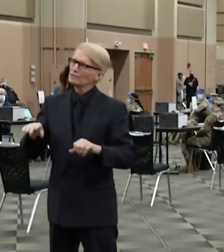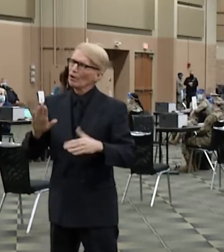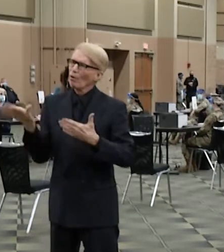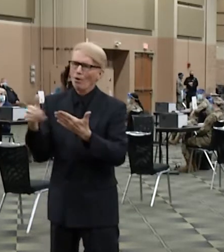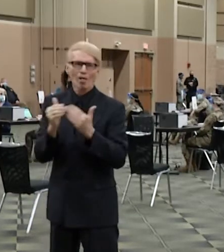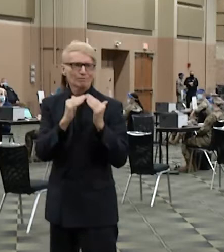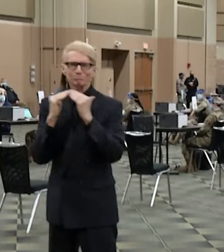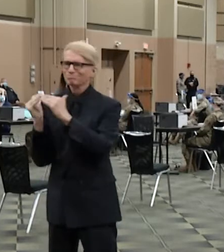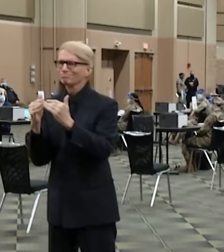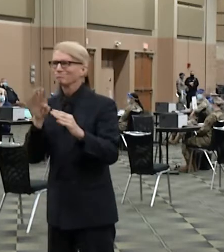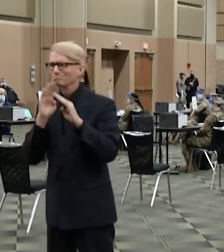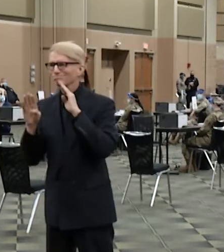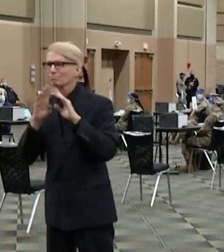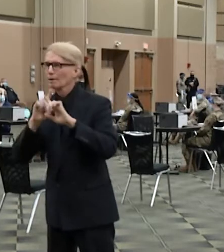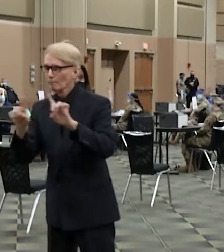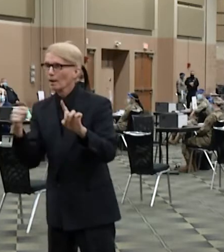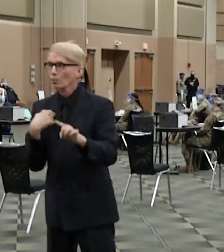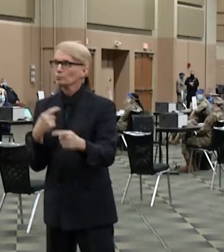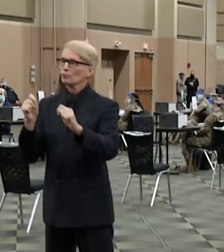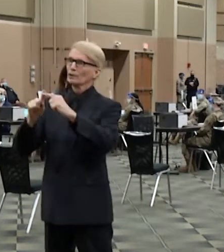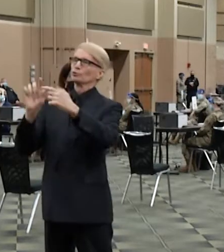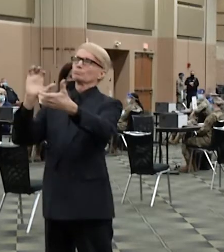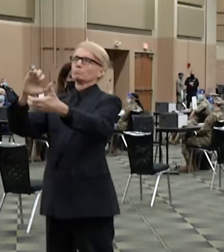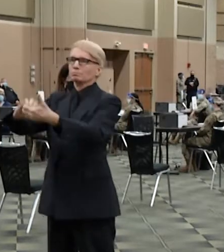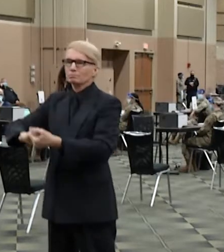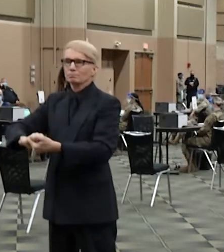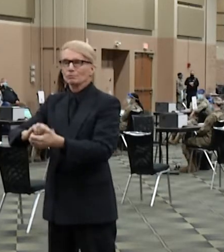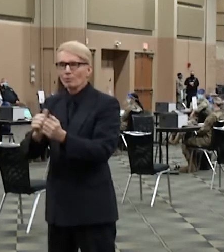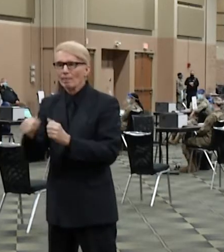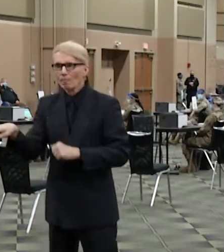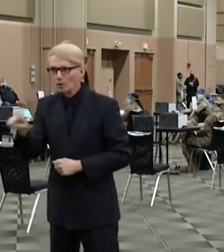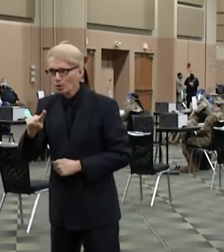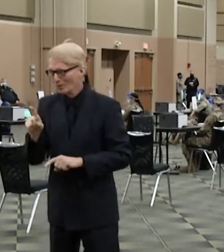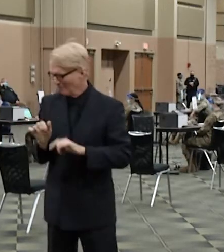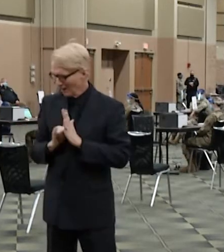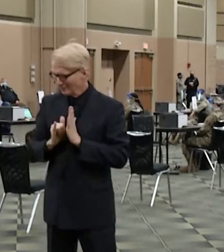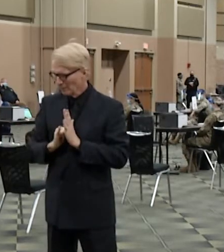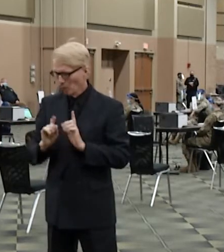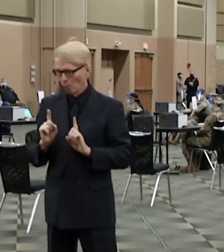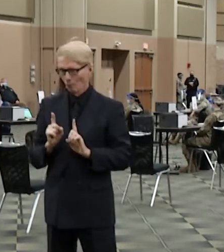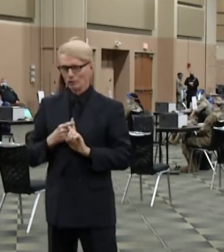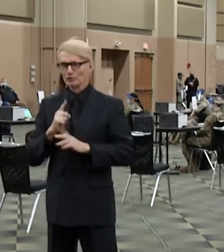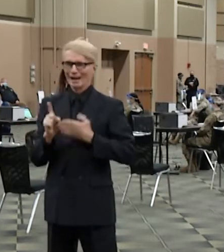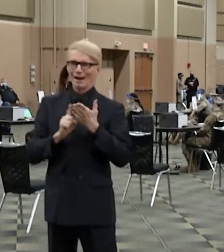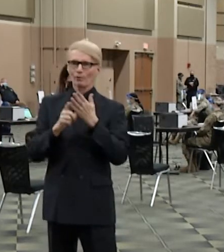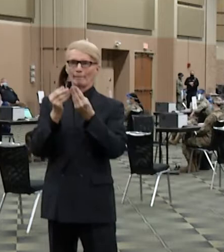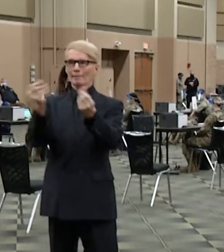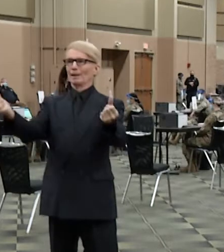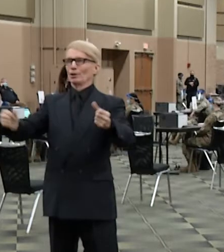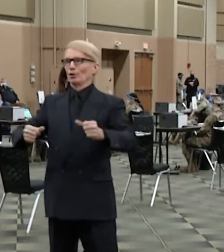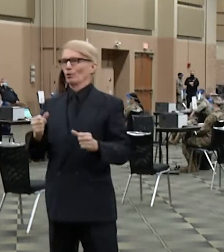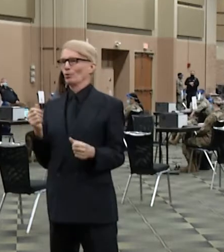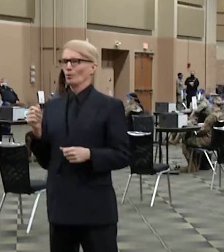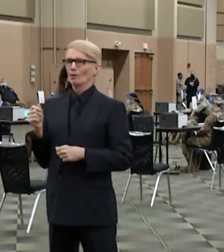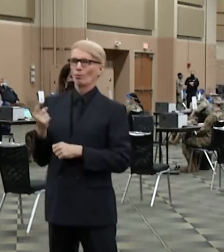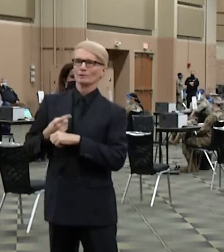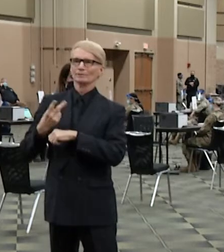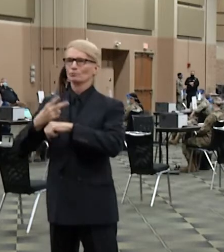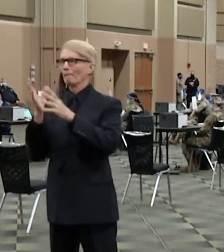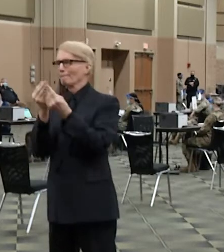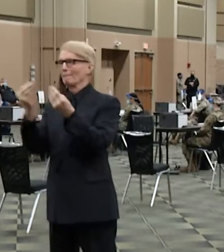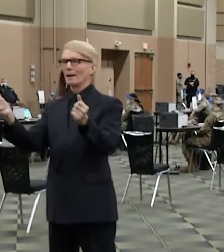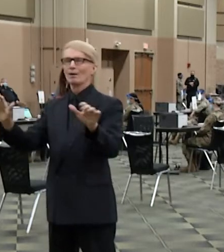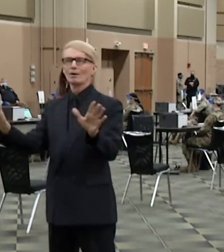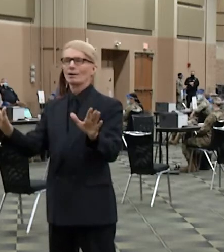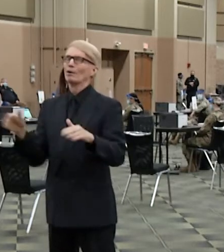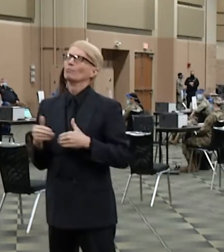with you. It will something that is not going to be done in the first few hours or the first few days, but it will take weeks, and we are here to make sure that